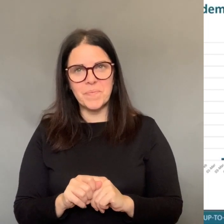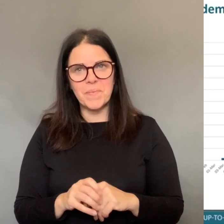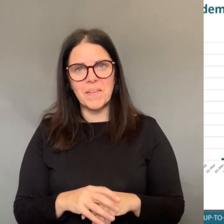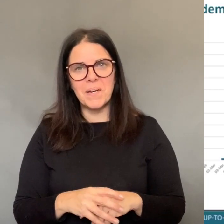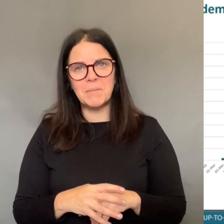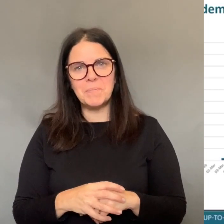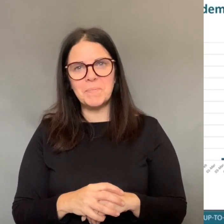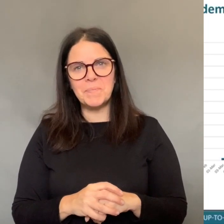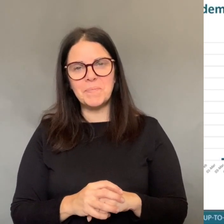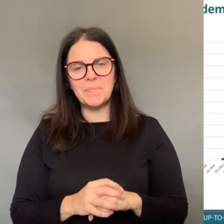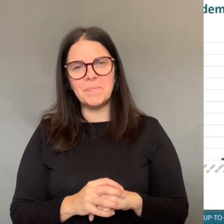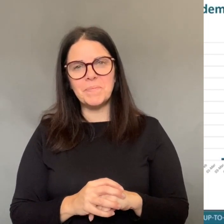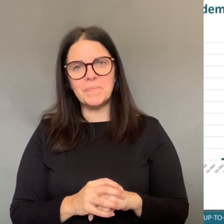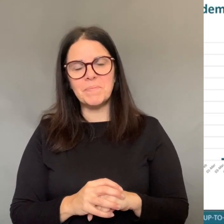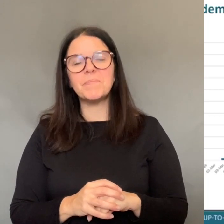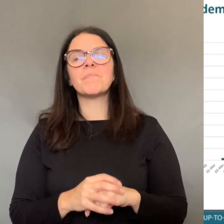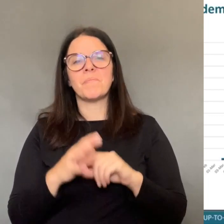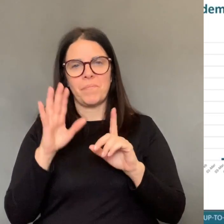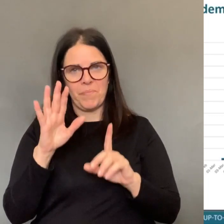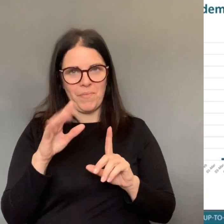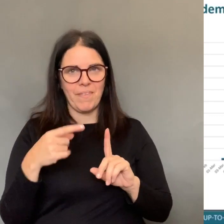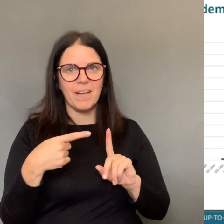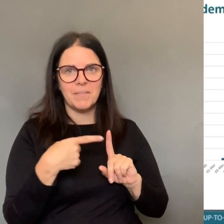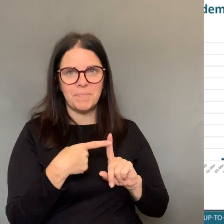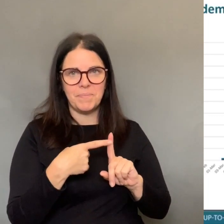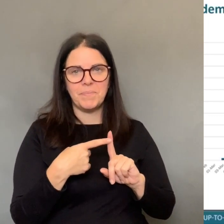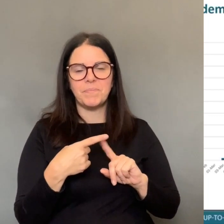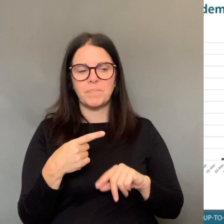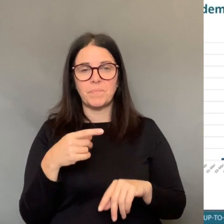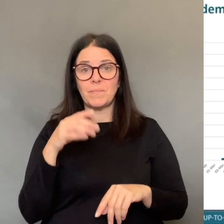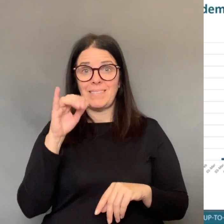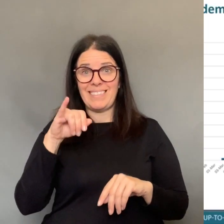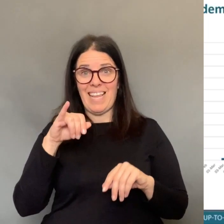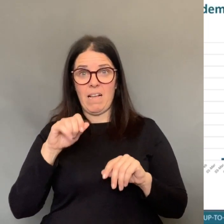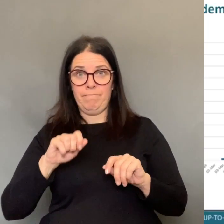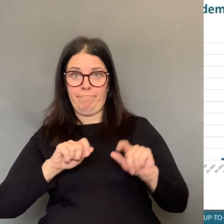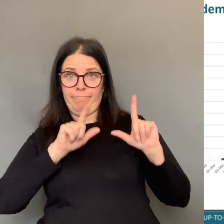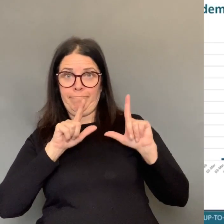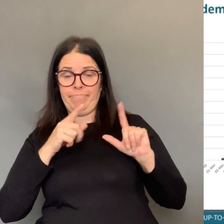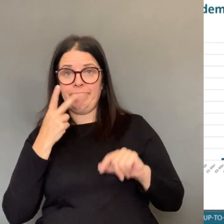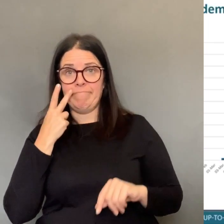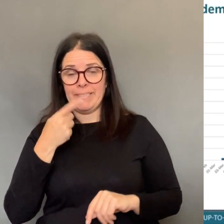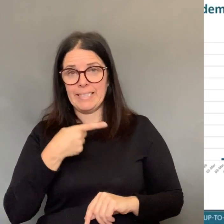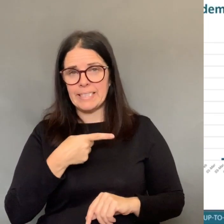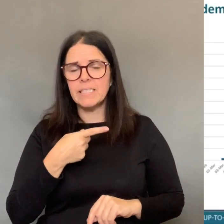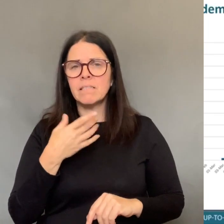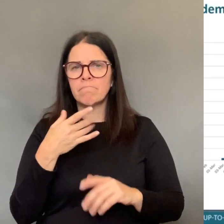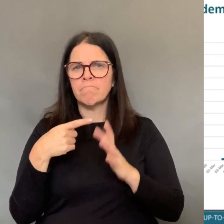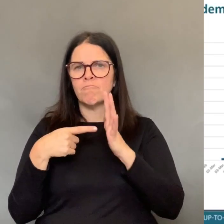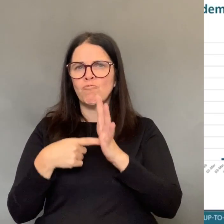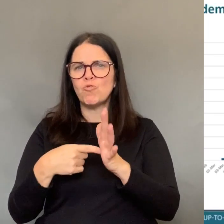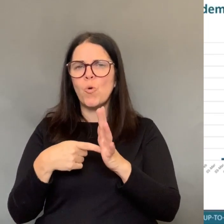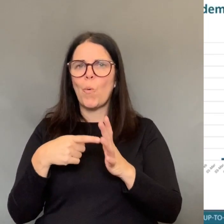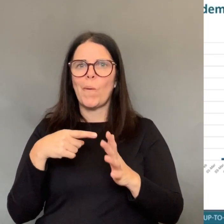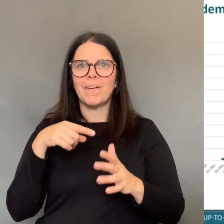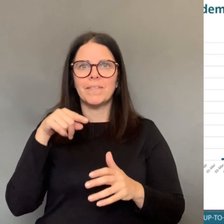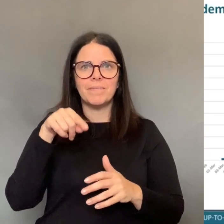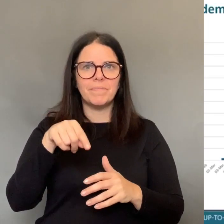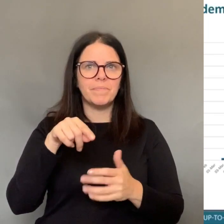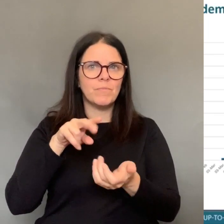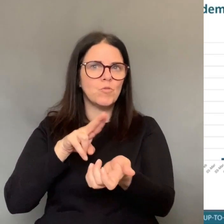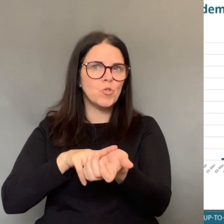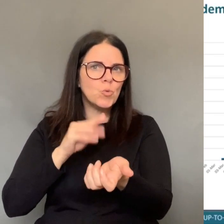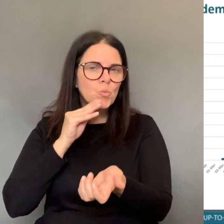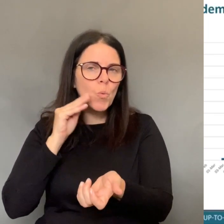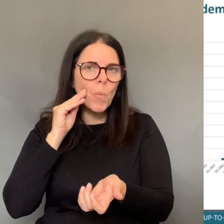cases. The bar with blue, it is showing community cases. The bar in green, it is